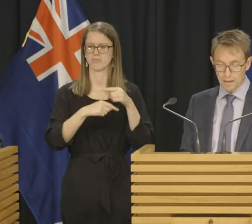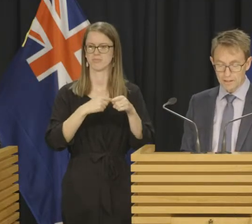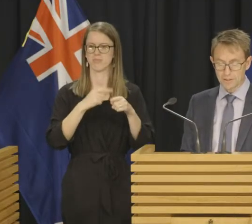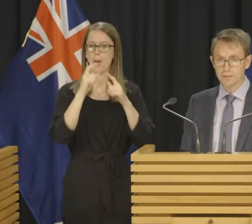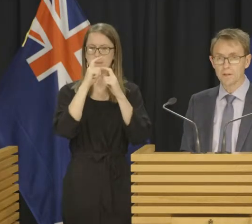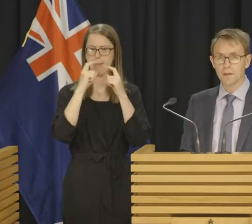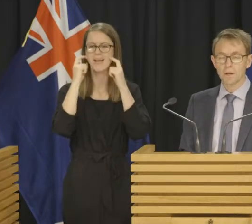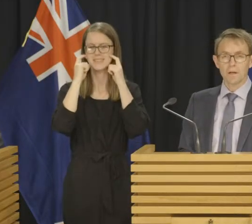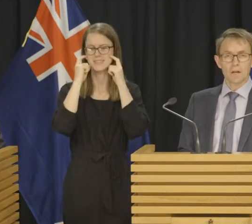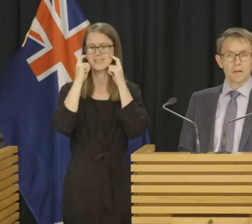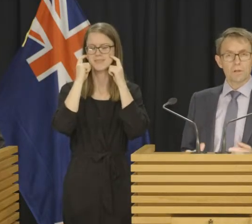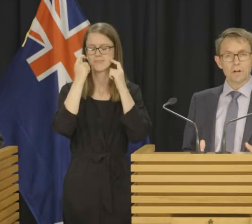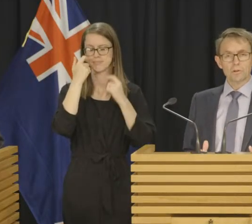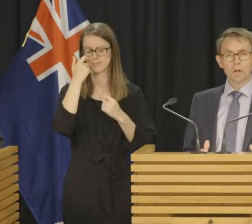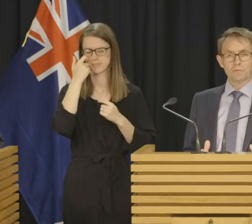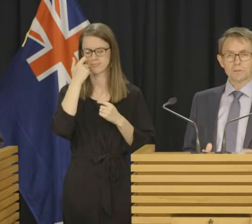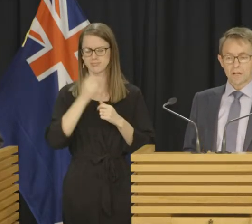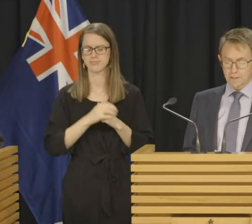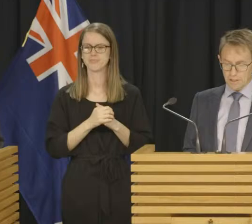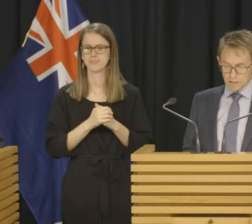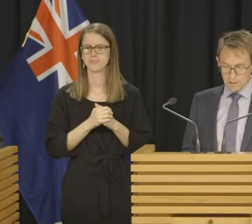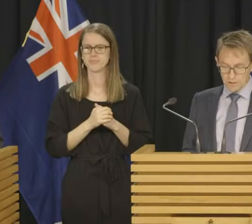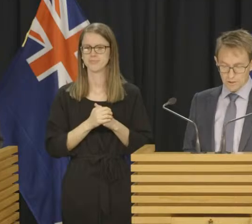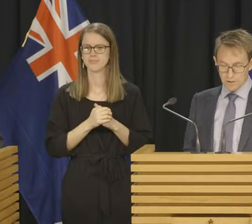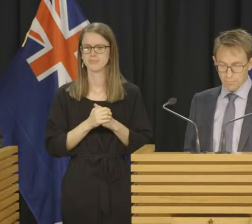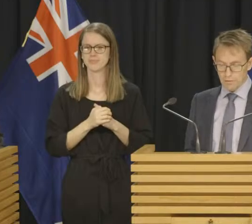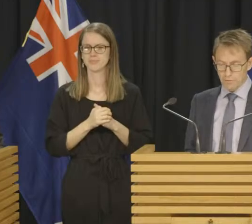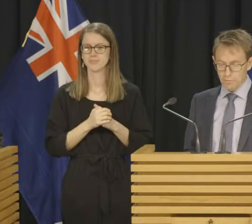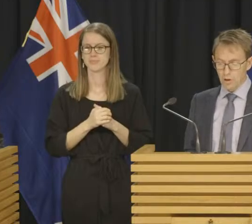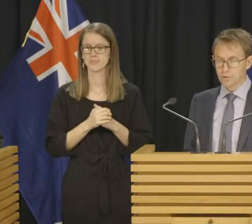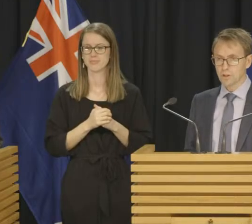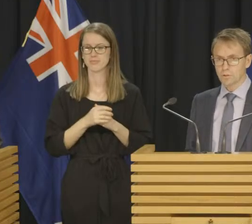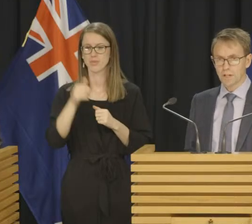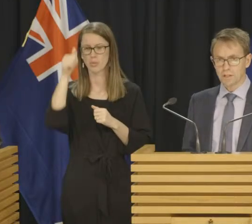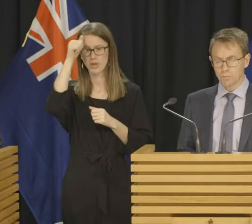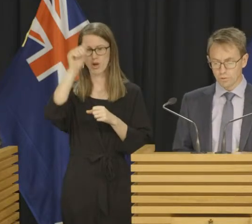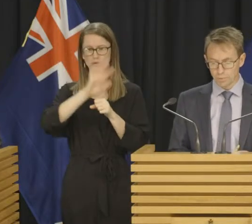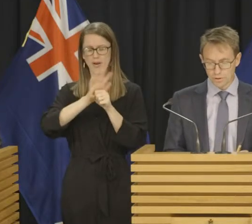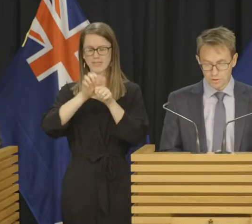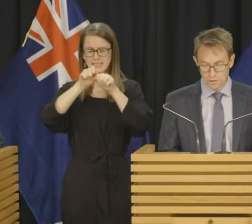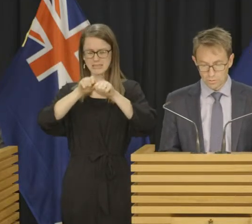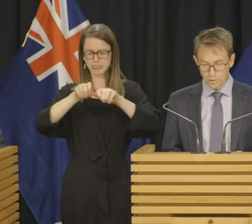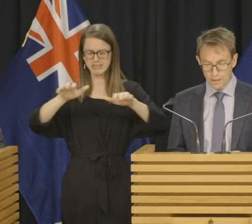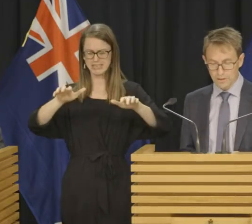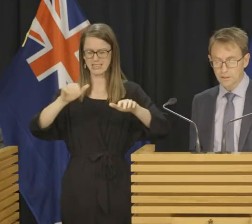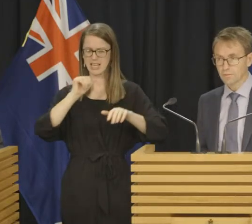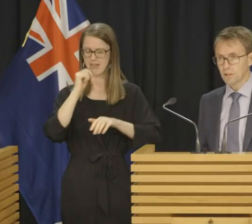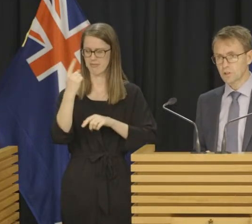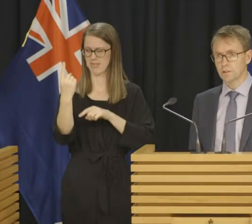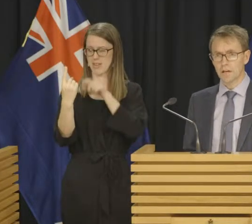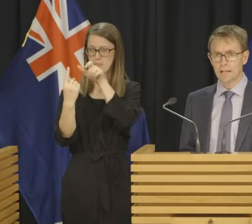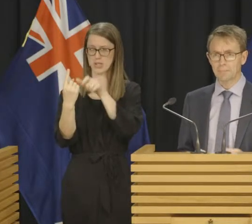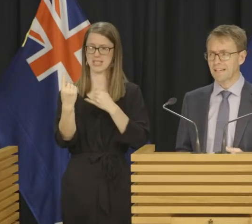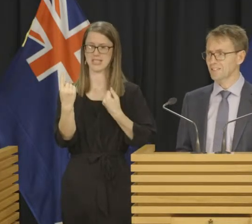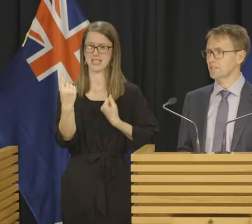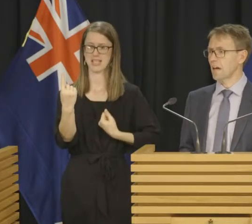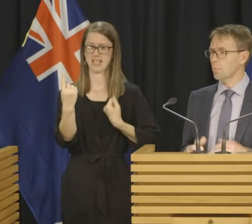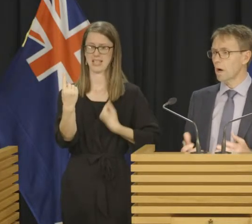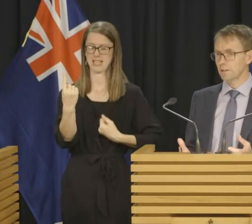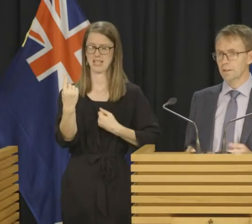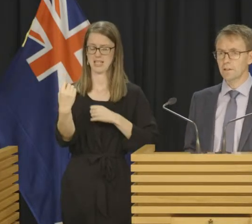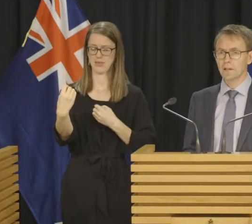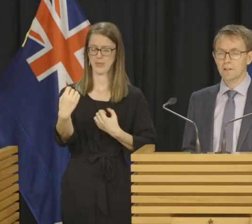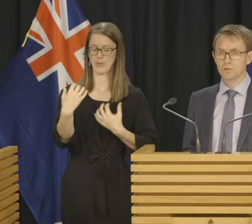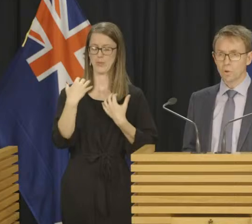said about masks. We know COVID-19 is spread from close contact with a person who already has the infection, and masks